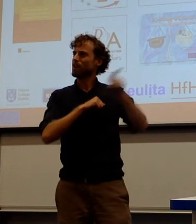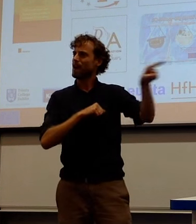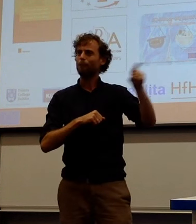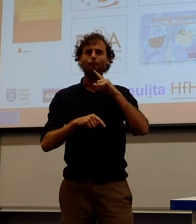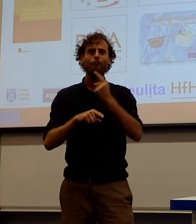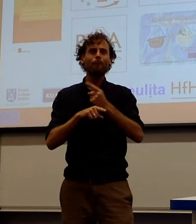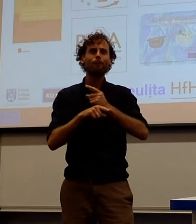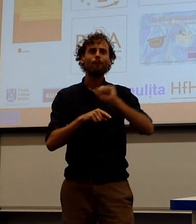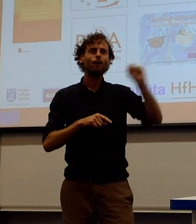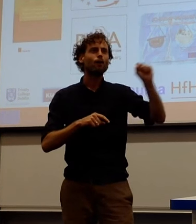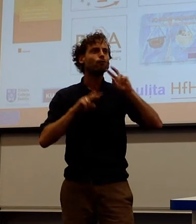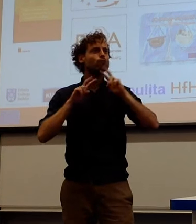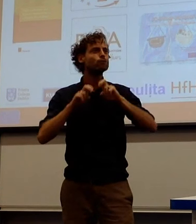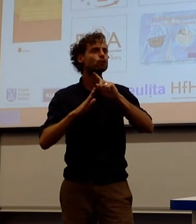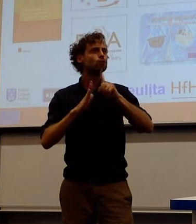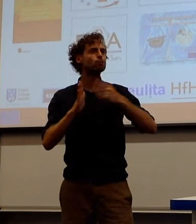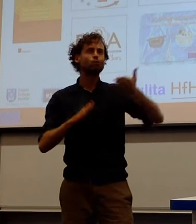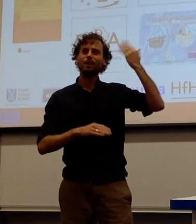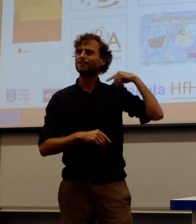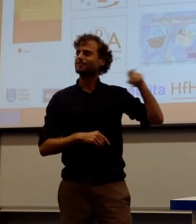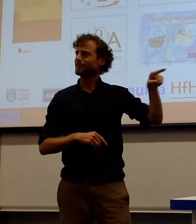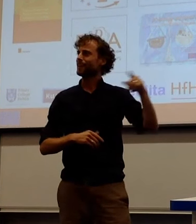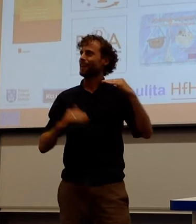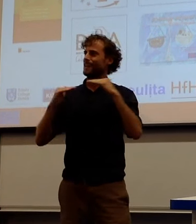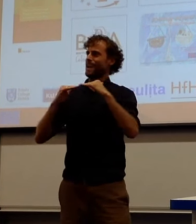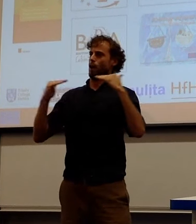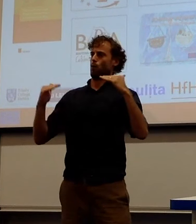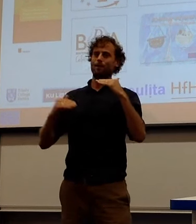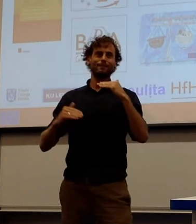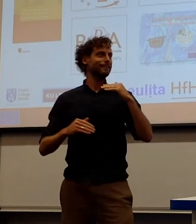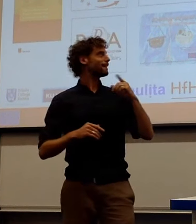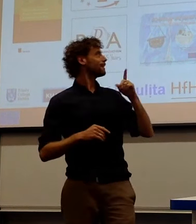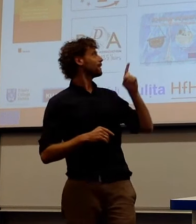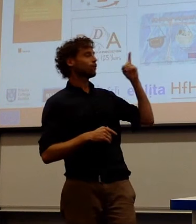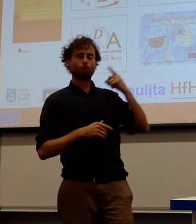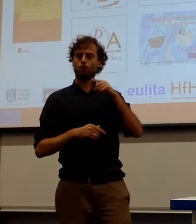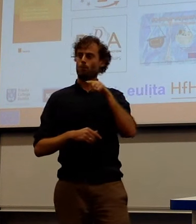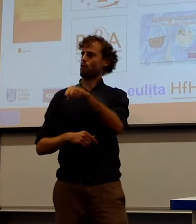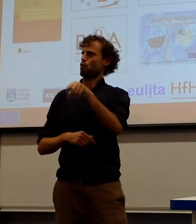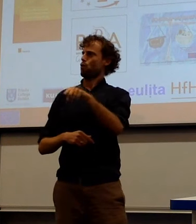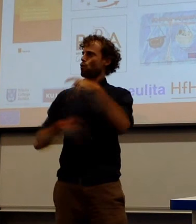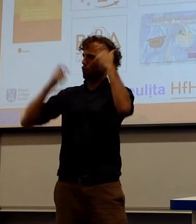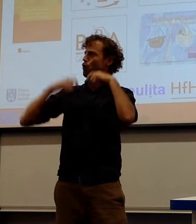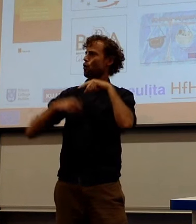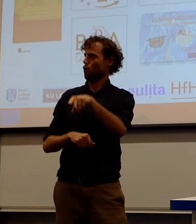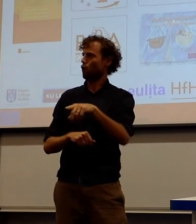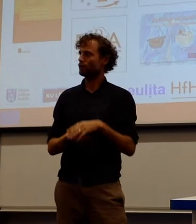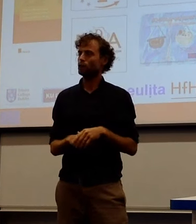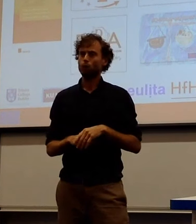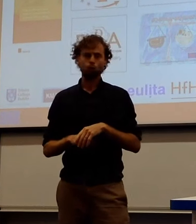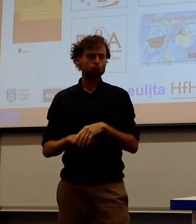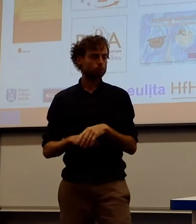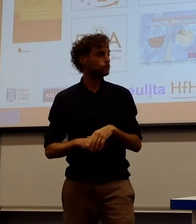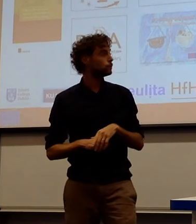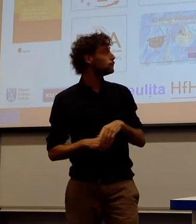And as Graham has mentioned before, in the research project, Equality Before the Law, that's obviously